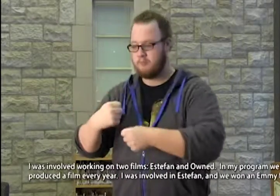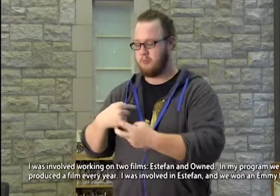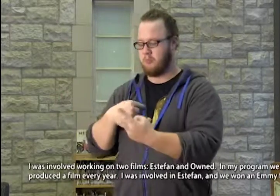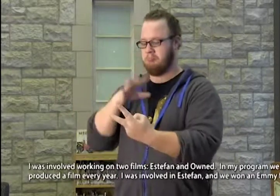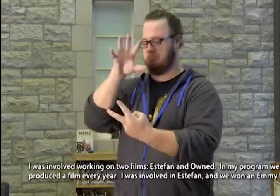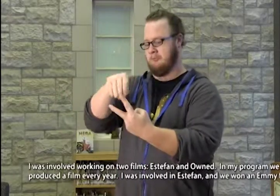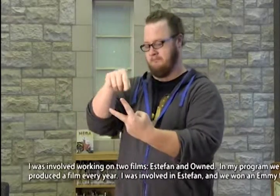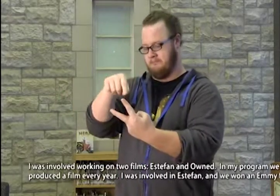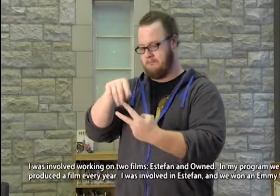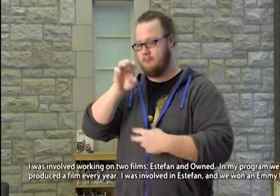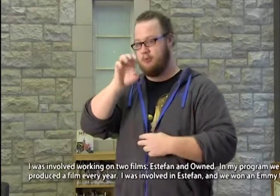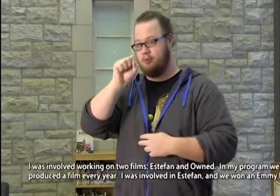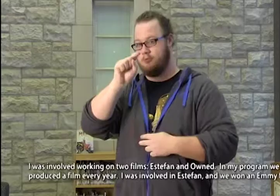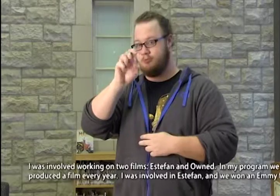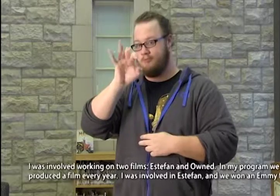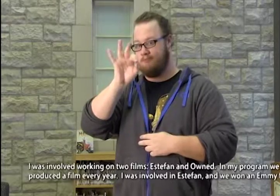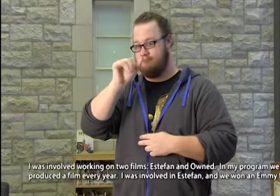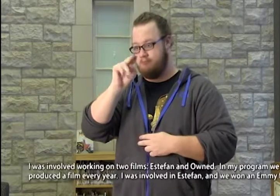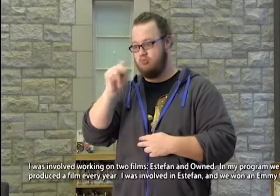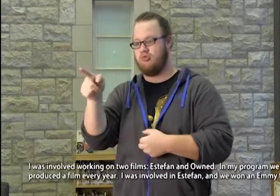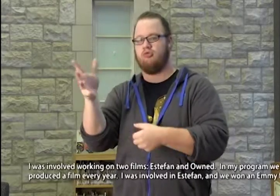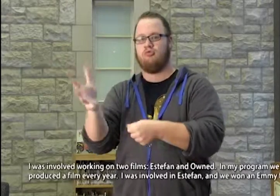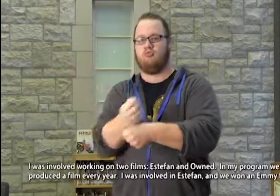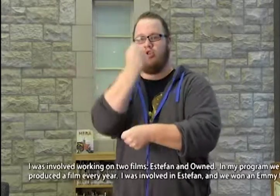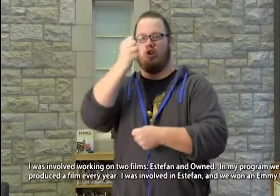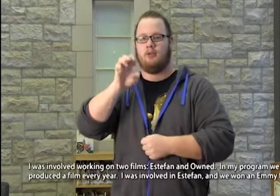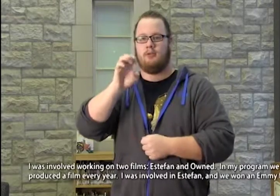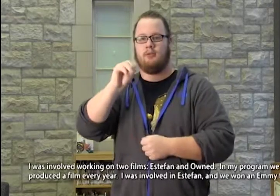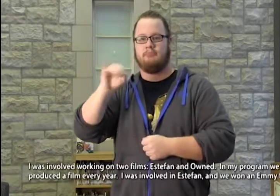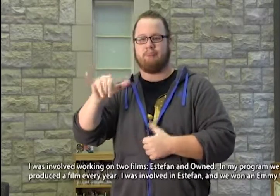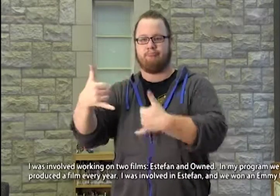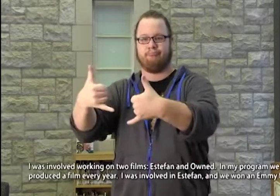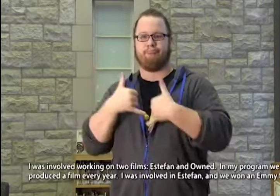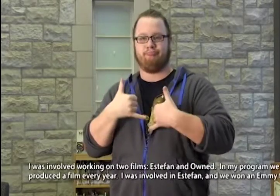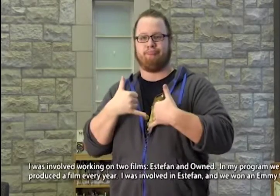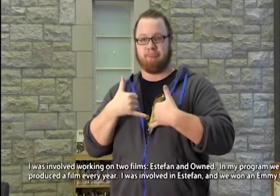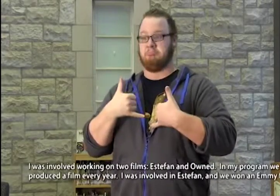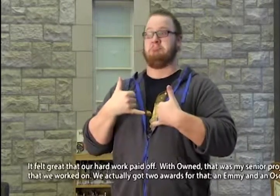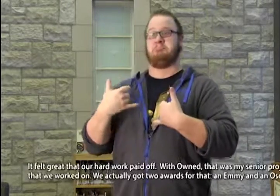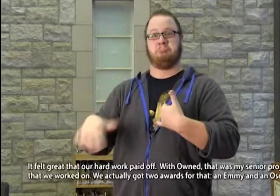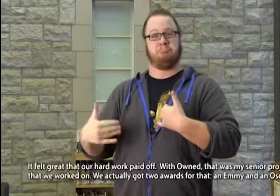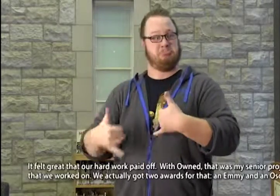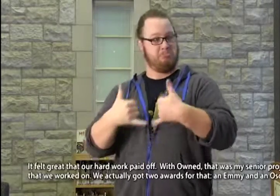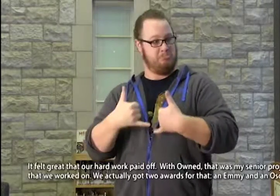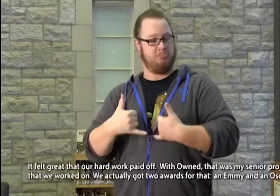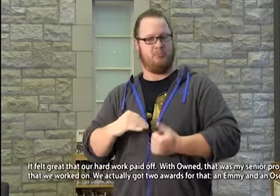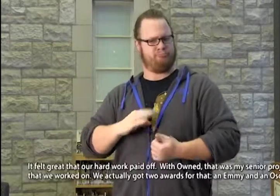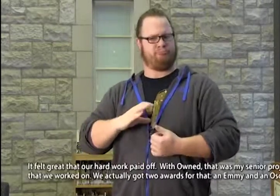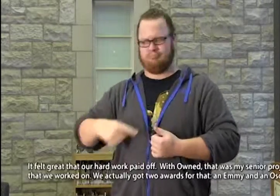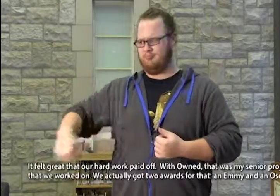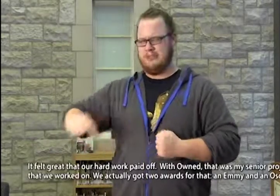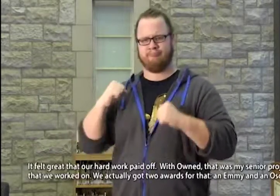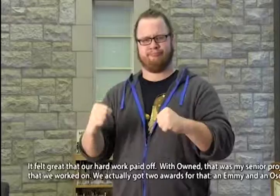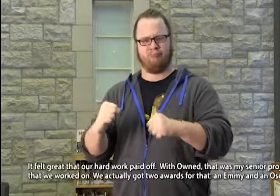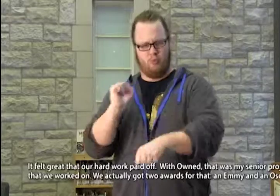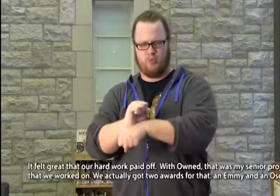So I was involved in Estefan, and we won an Emmy for that. And it felt great that our hard work paid